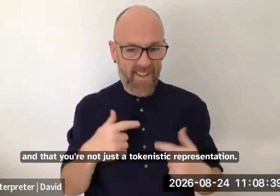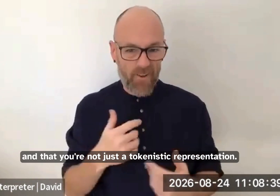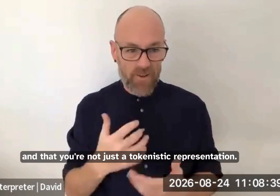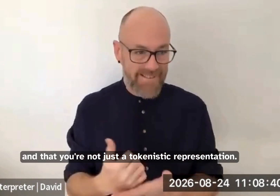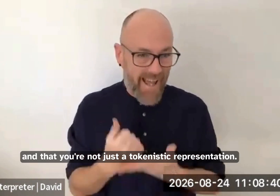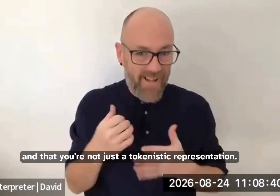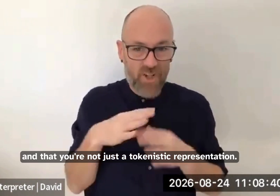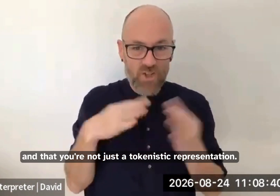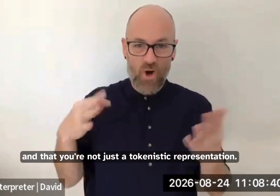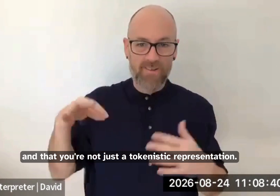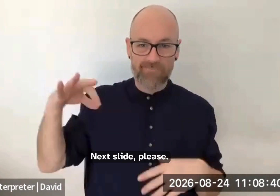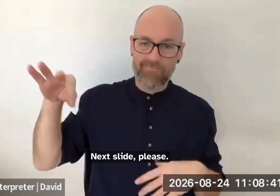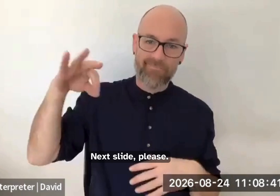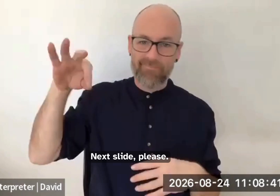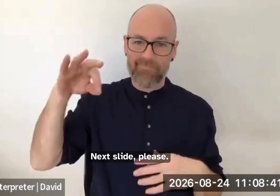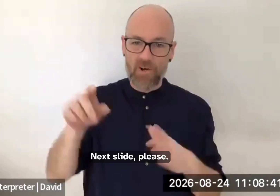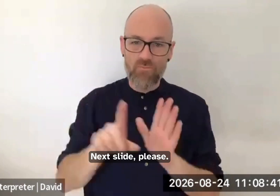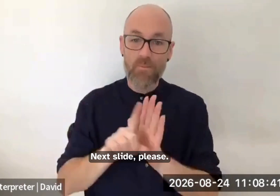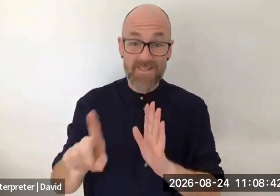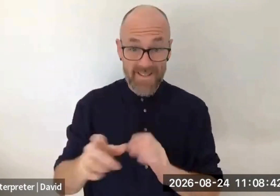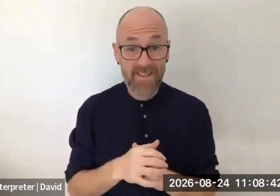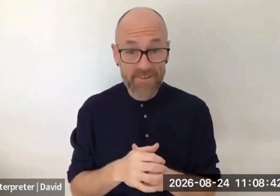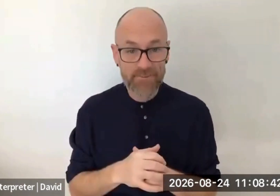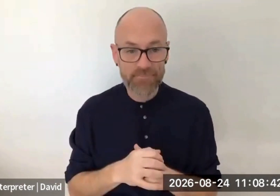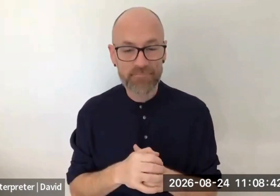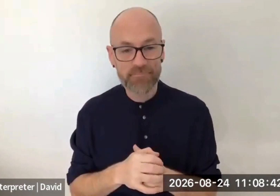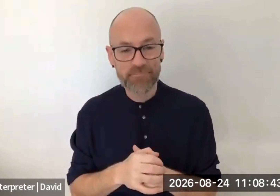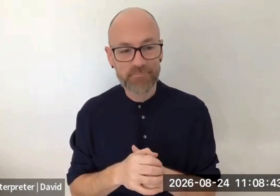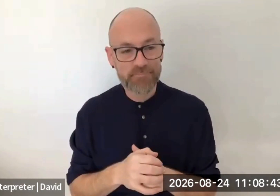tokenistic, representation. Next slide, please.